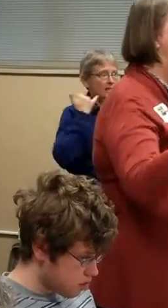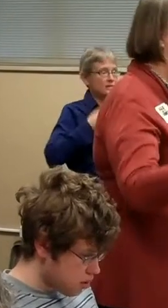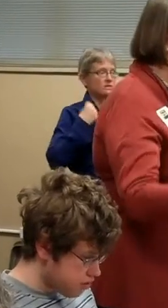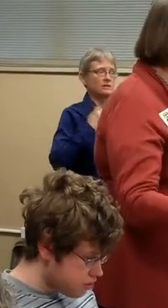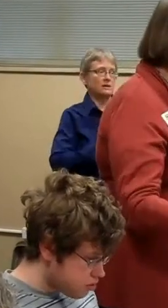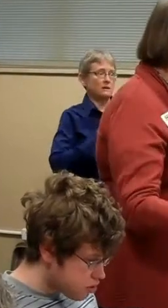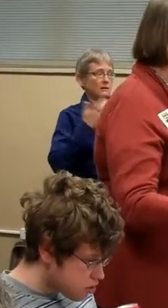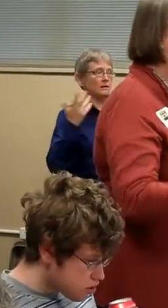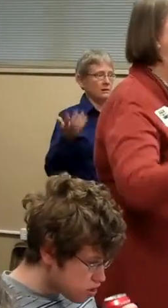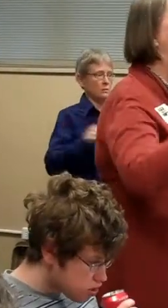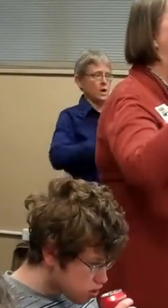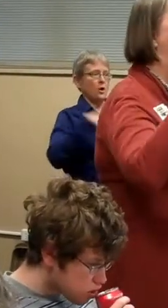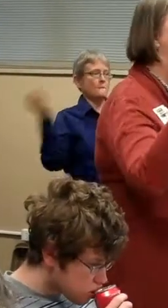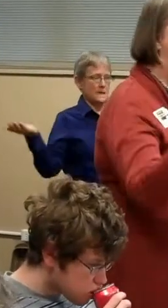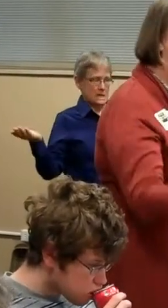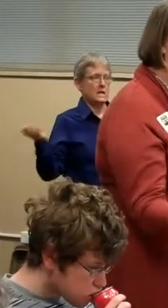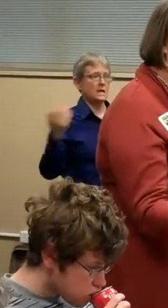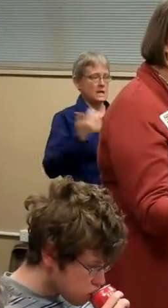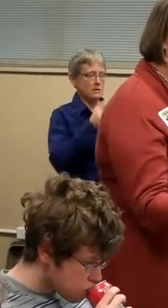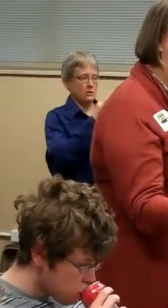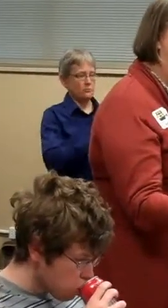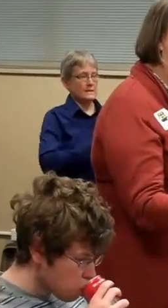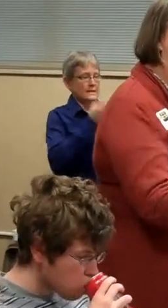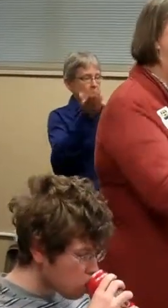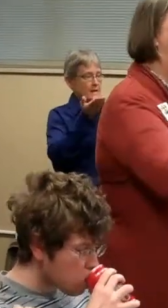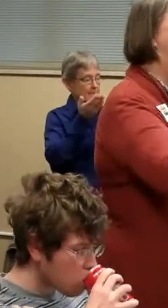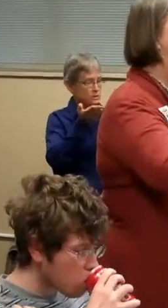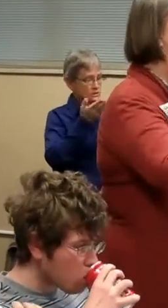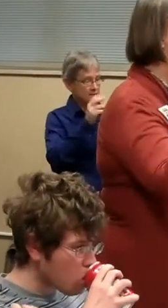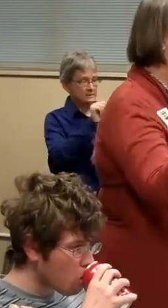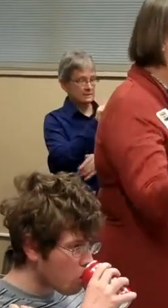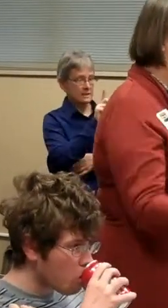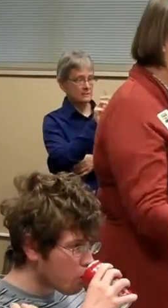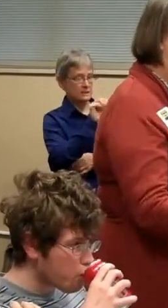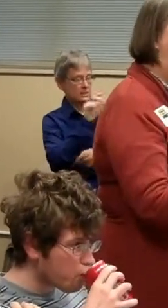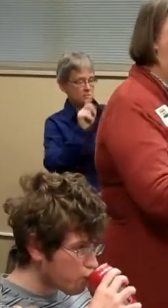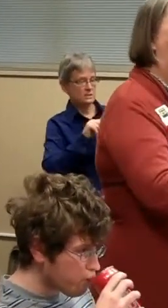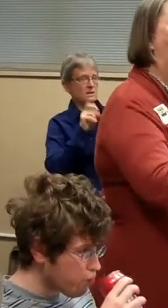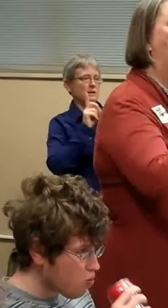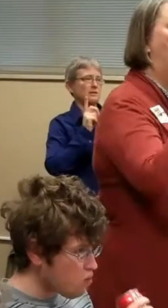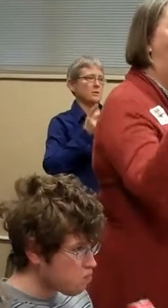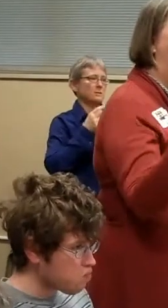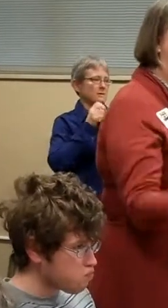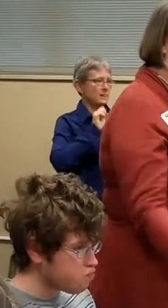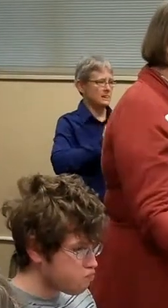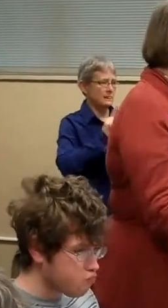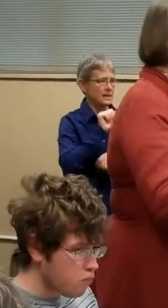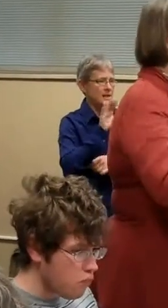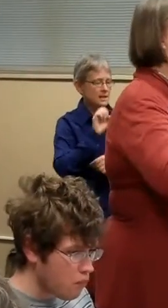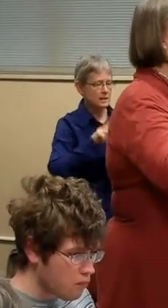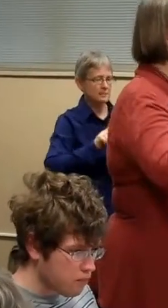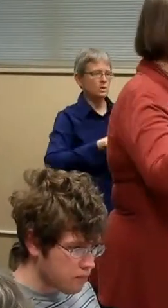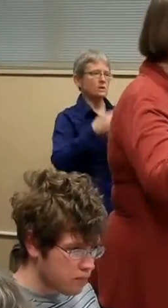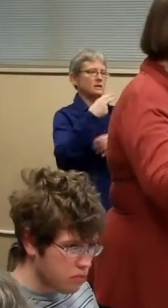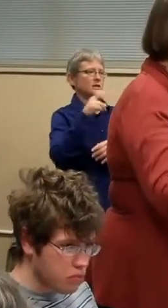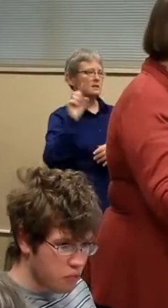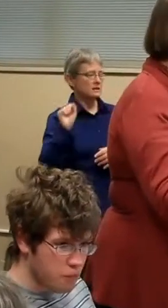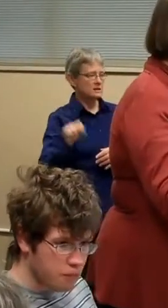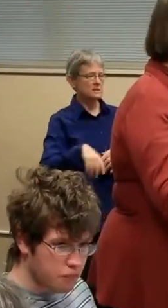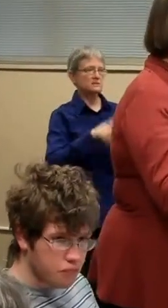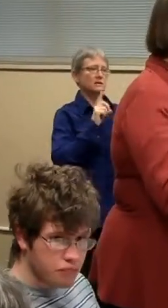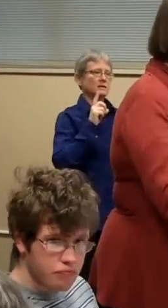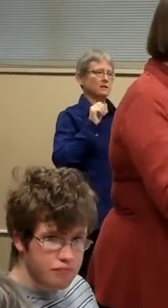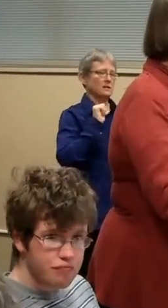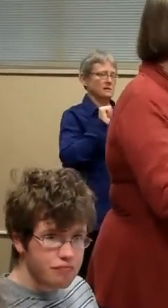This year we opened it up and we had Rehab Services Administration, Department of Labor, HHS, the Administration